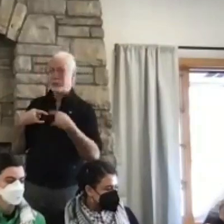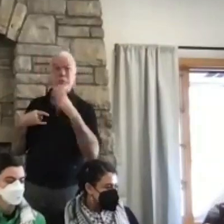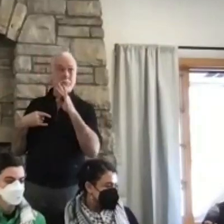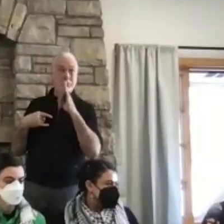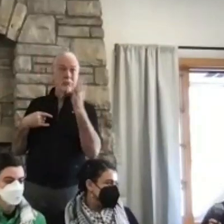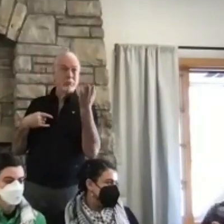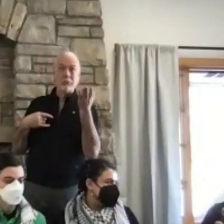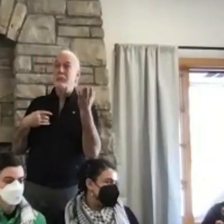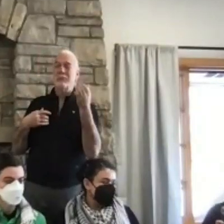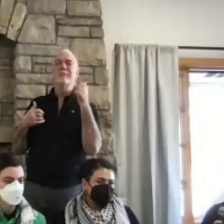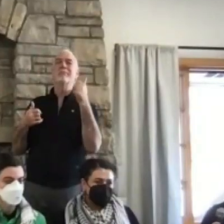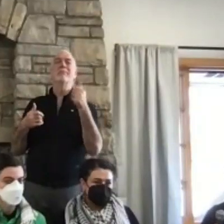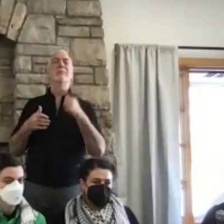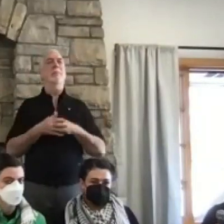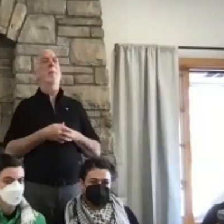Any objections?